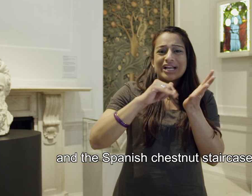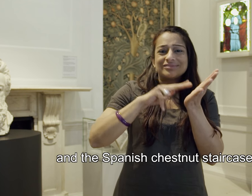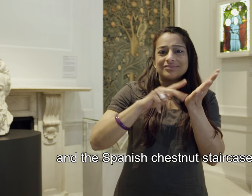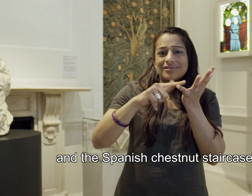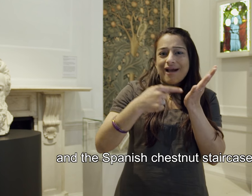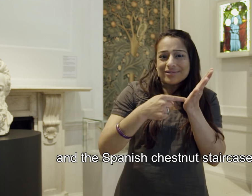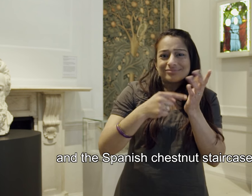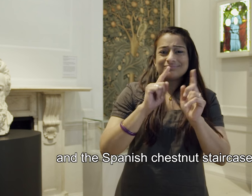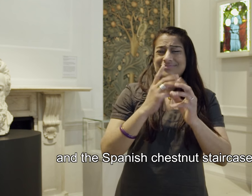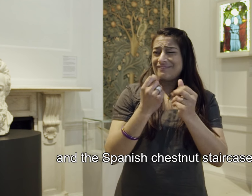chestnut staircase